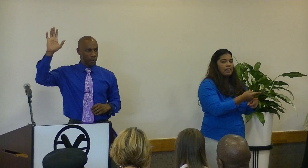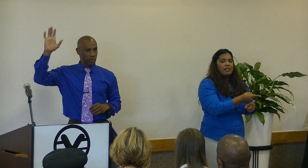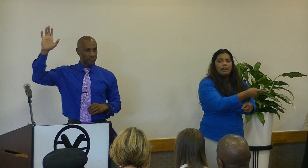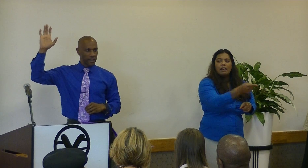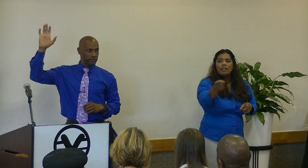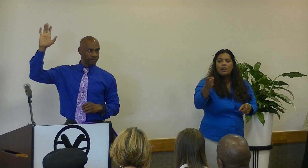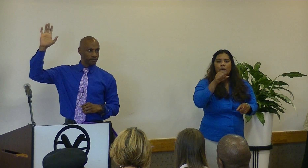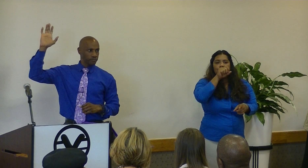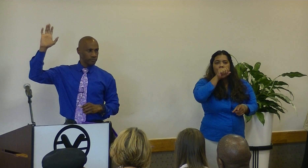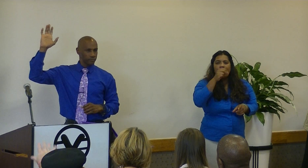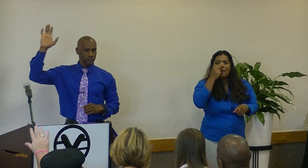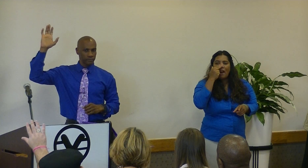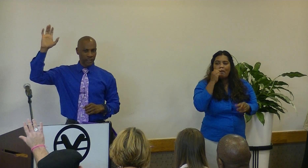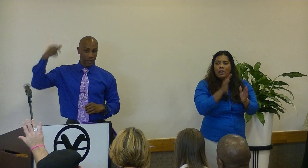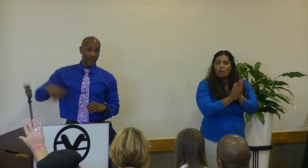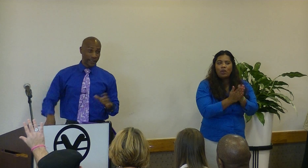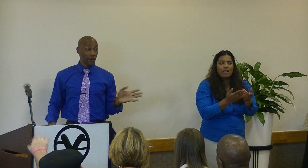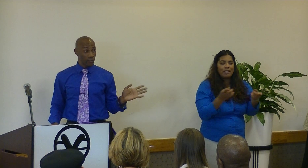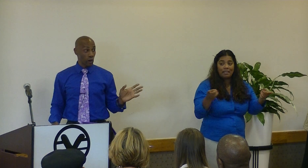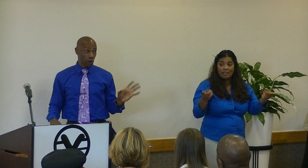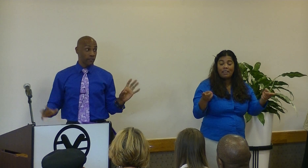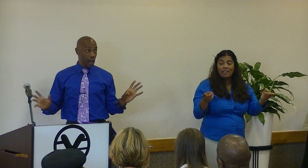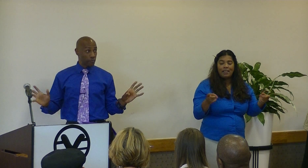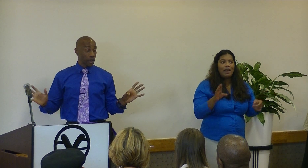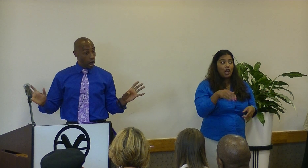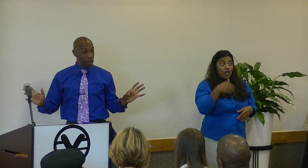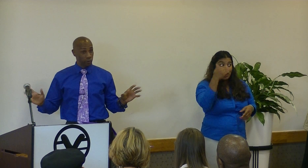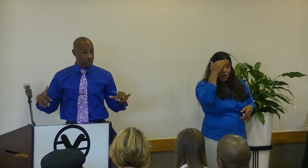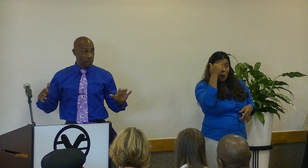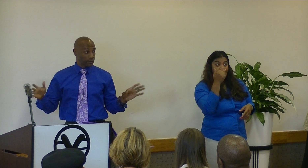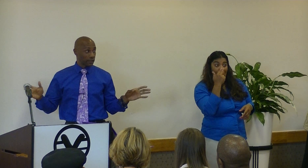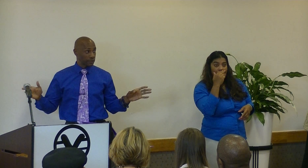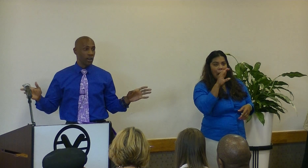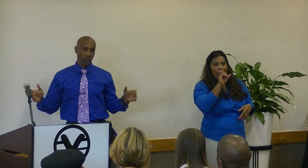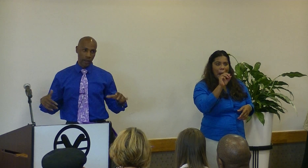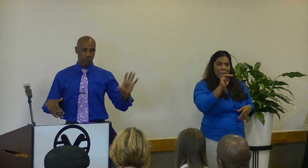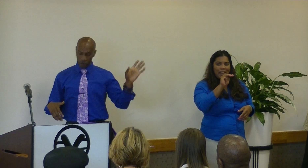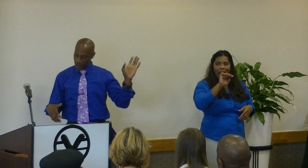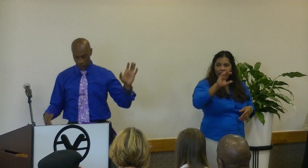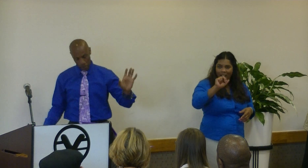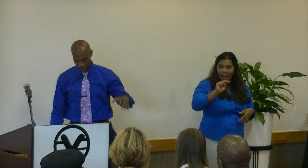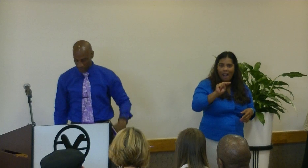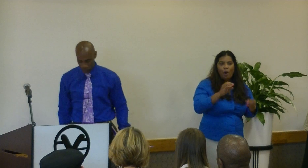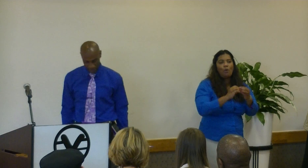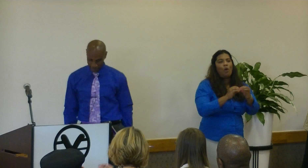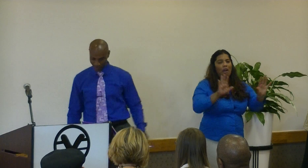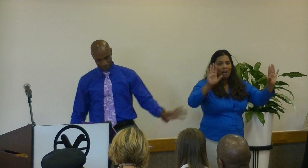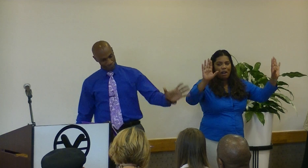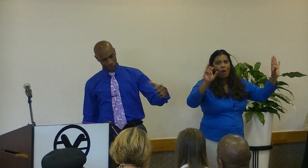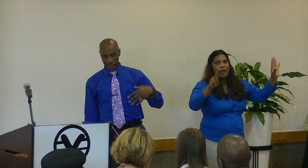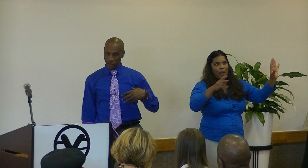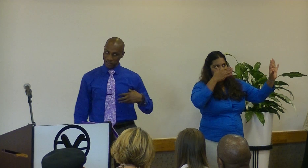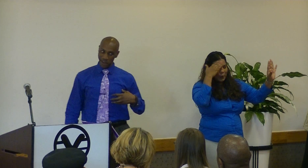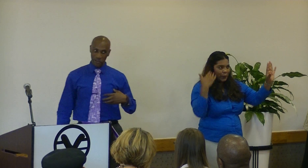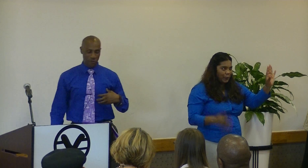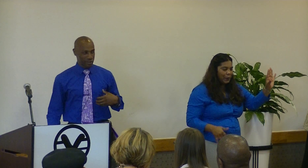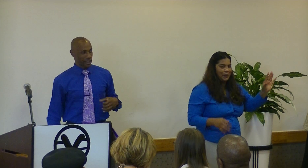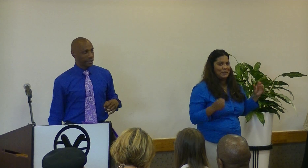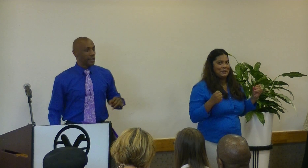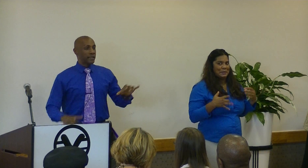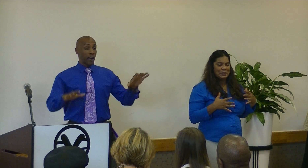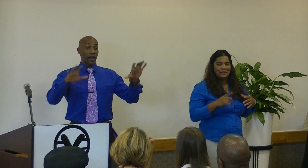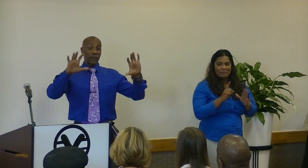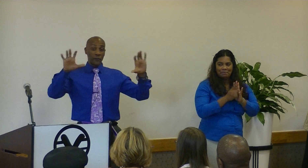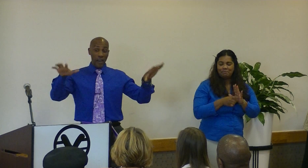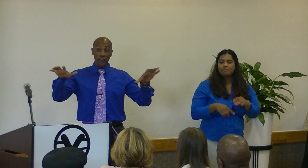in here a comic book fan? Anybody in here ever heard of Comic-Con or something like that? Okay, more hands go up. Thank you. Got scared there for a